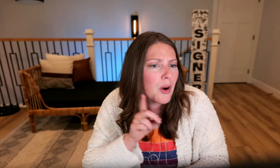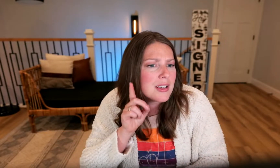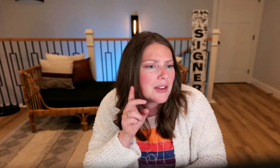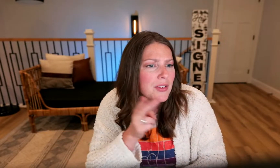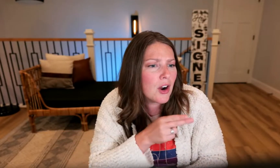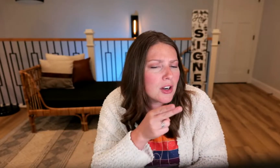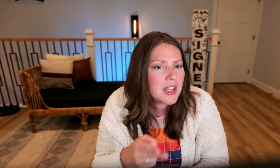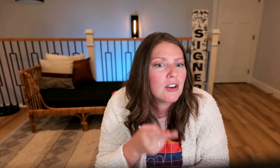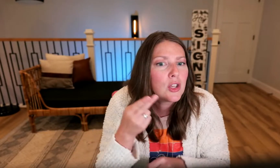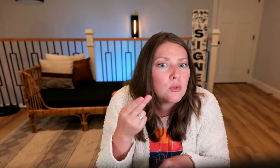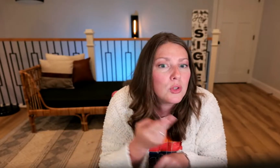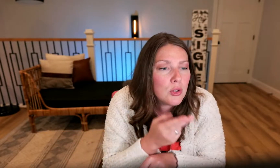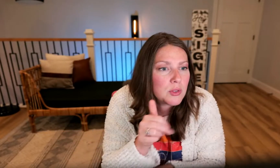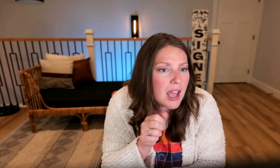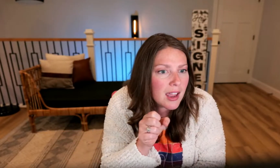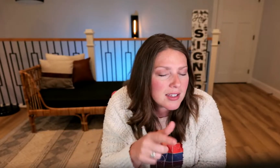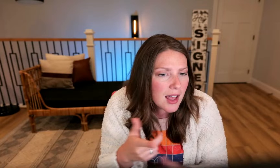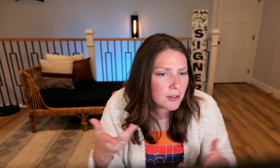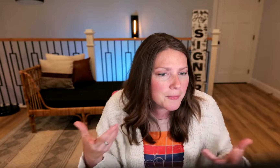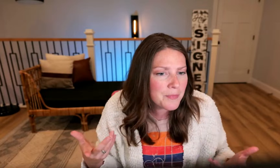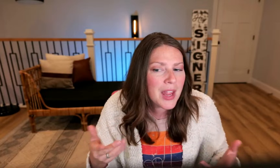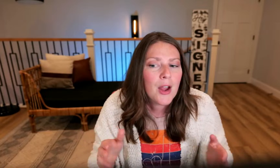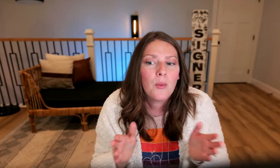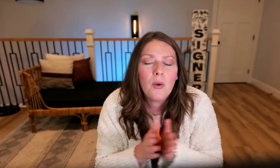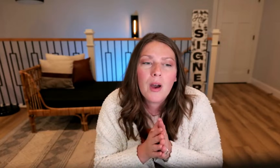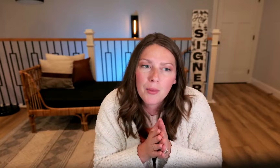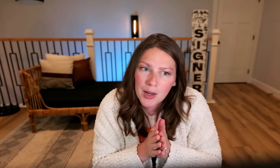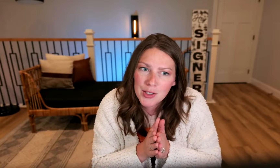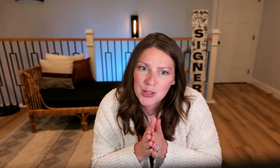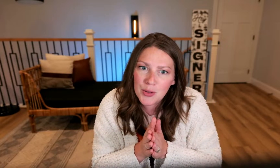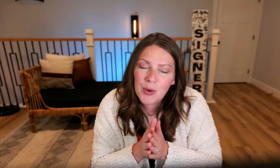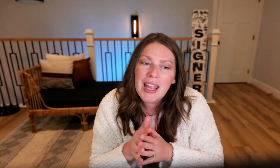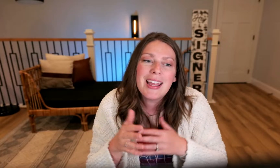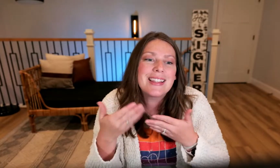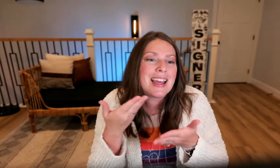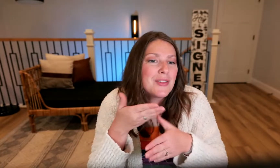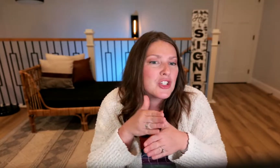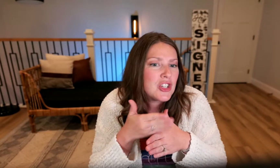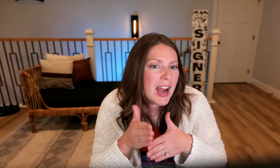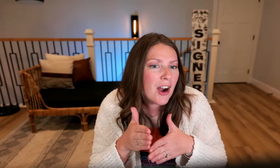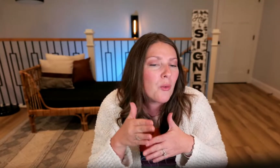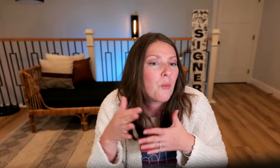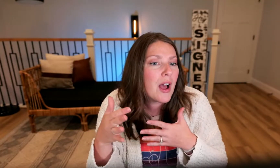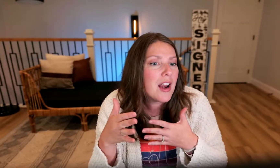are deaf and hard of hearing who use ASL? Well, what I want to do is kind of share what